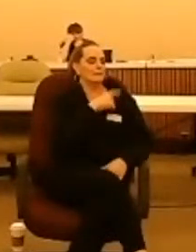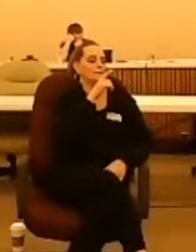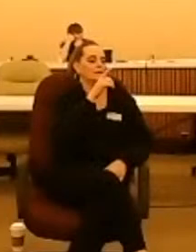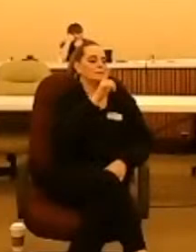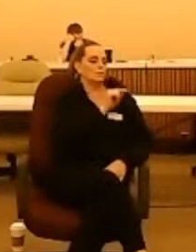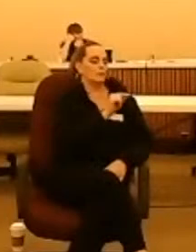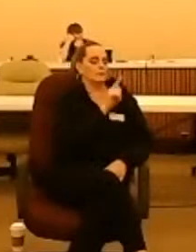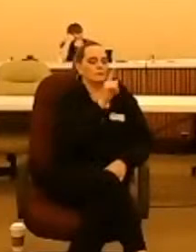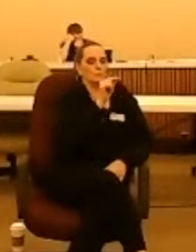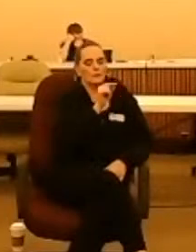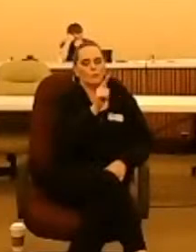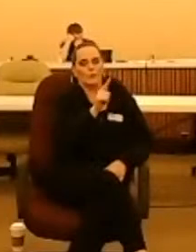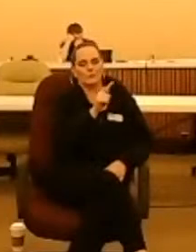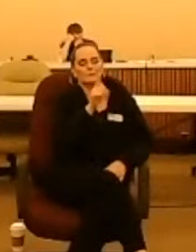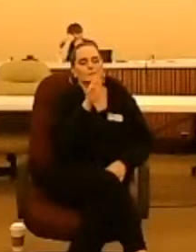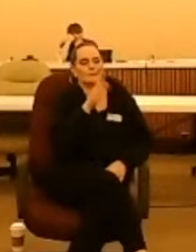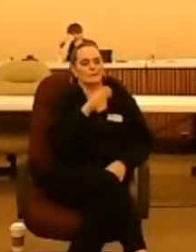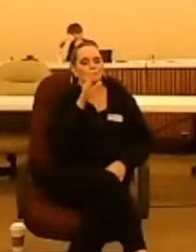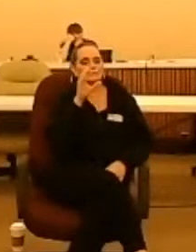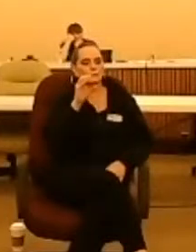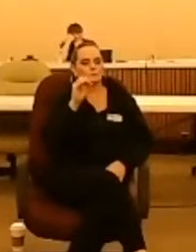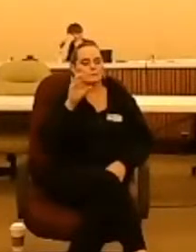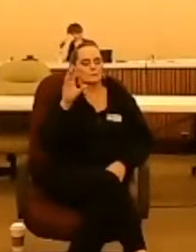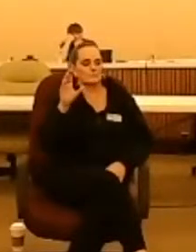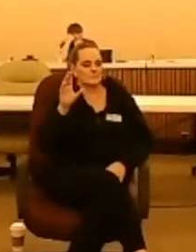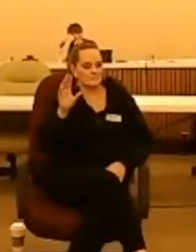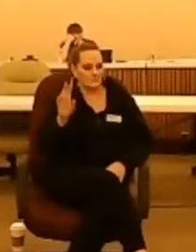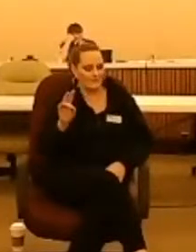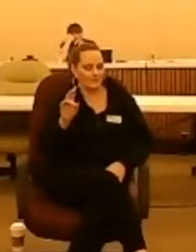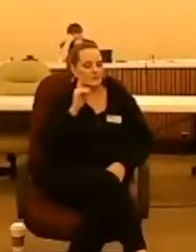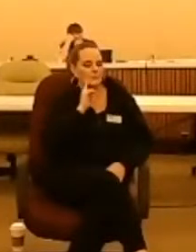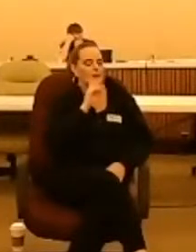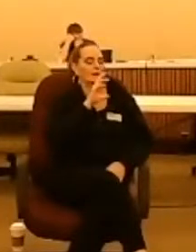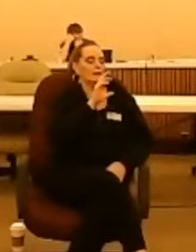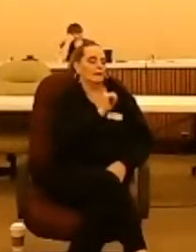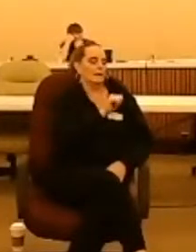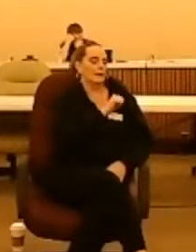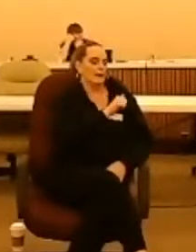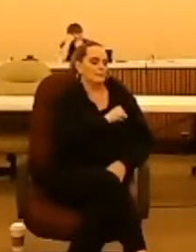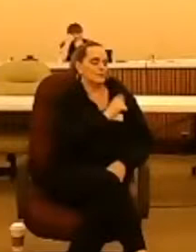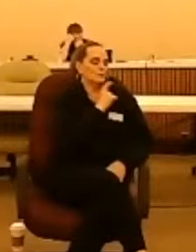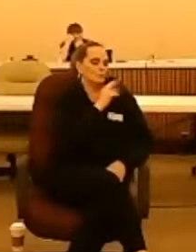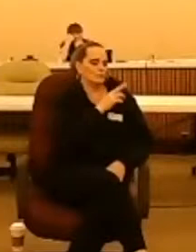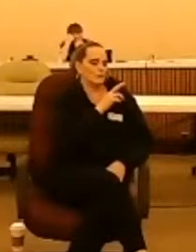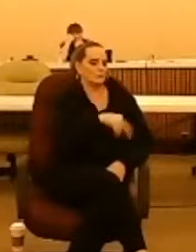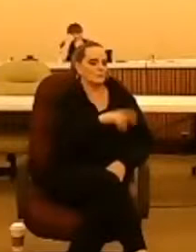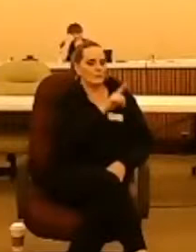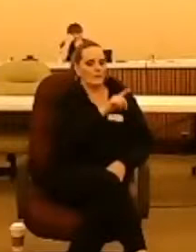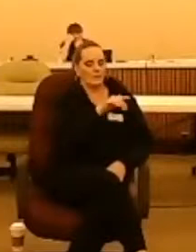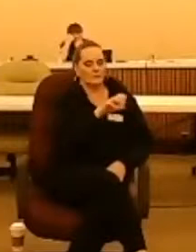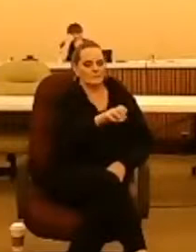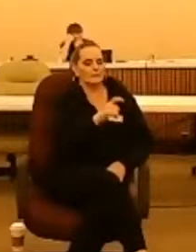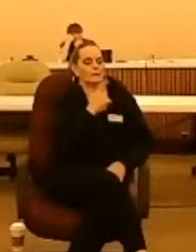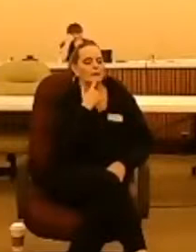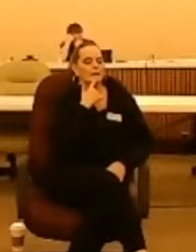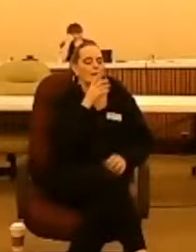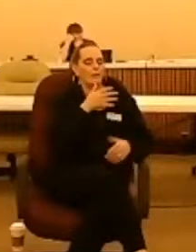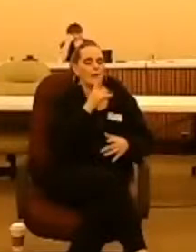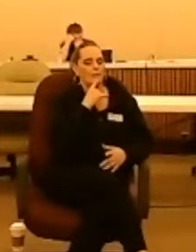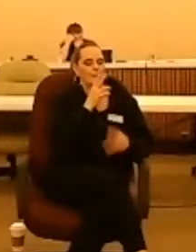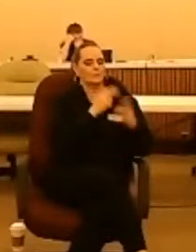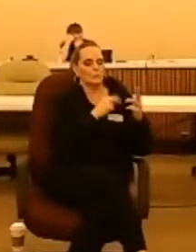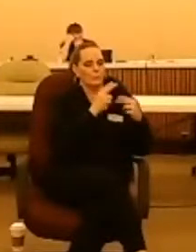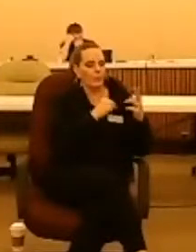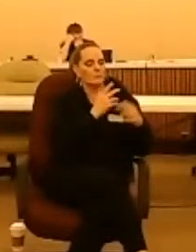2021-007 by Aptitude Rochester LLC to allow the construction of residential student apartments as a component